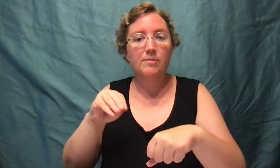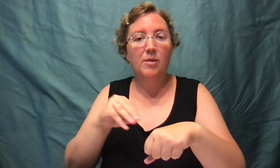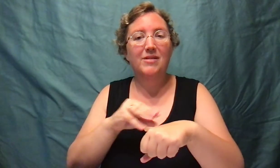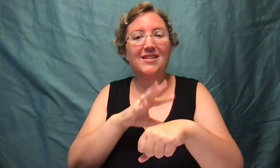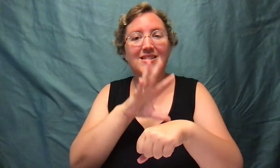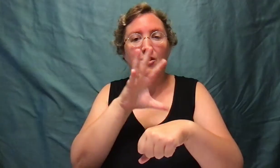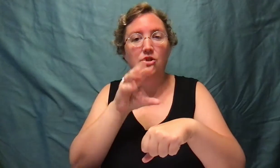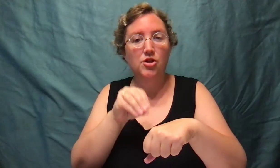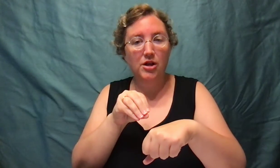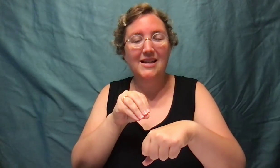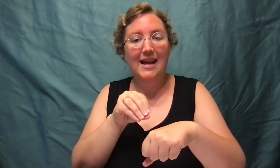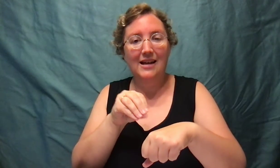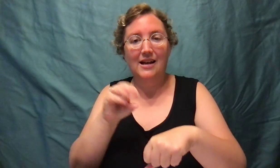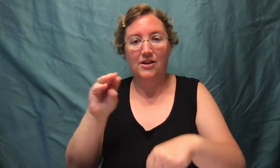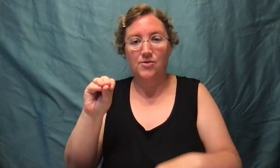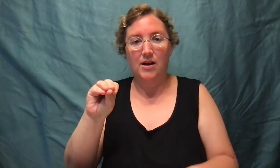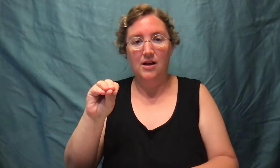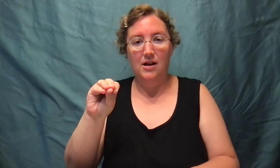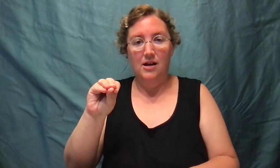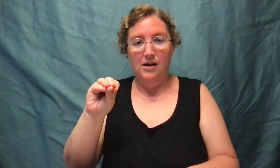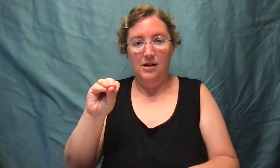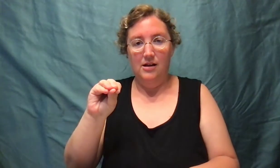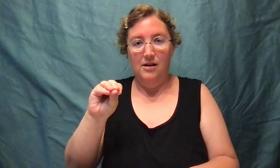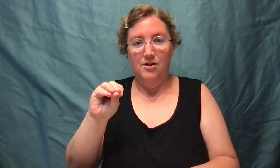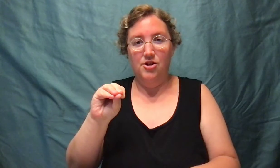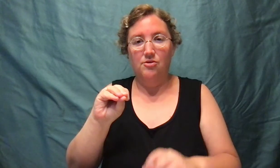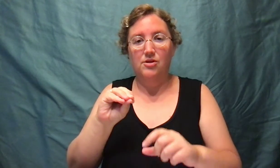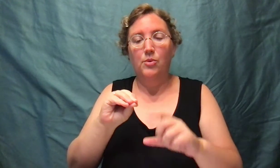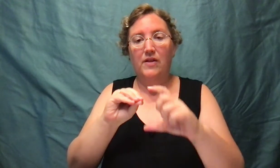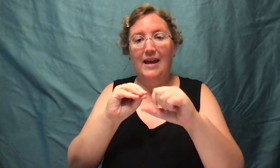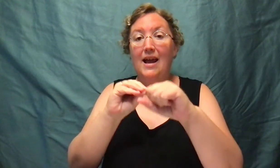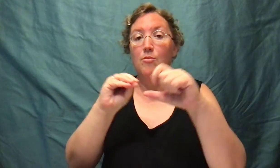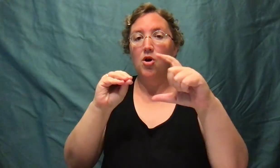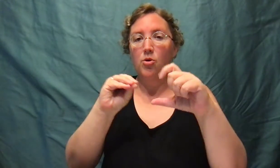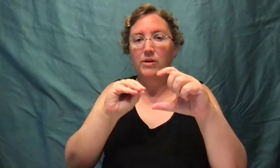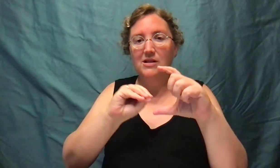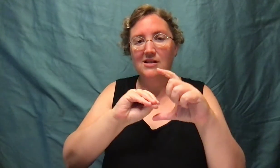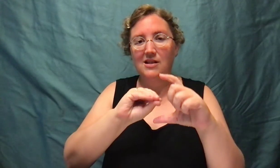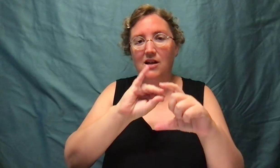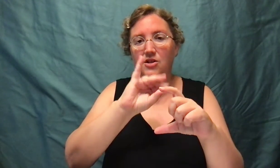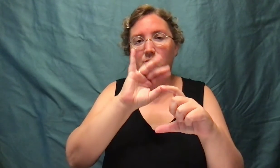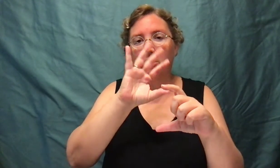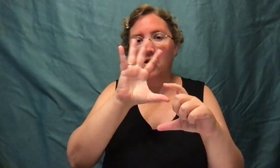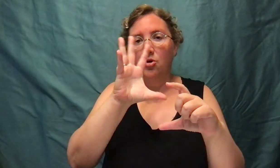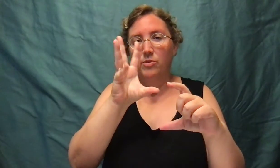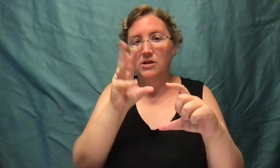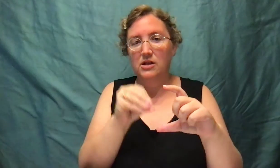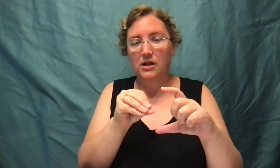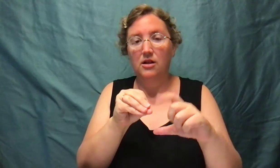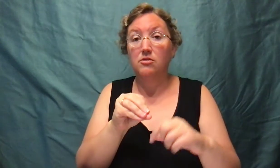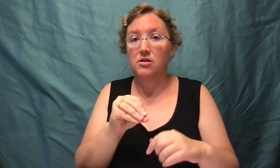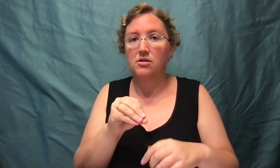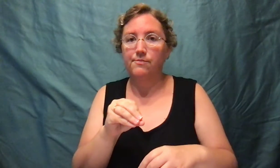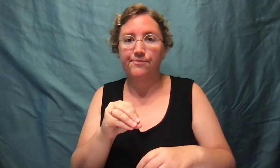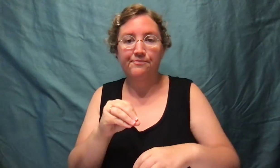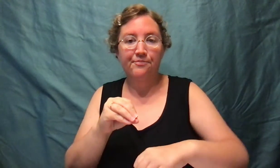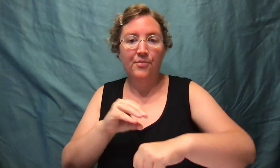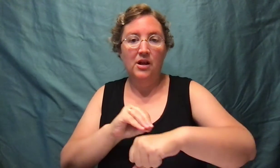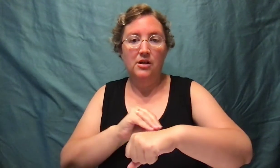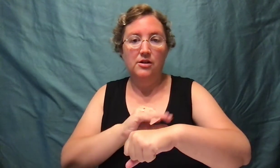but to take an X-ray shows the way the camera opens inside. So it opens and then closes.